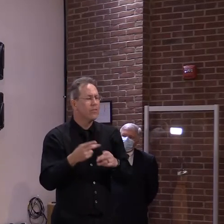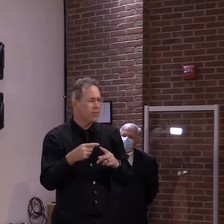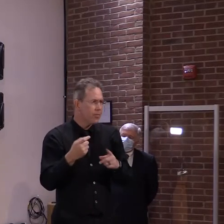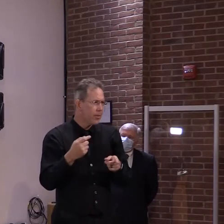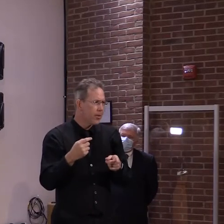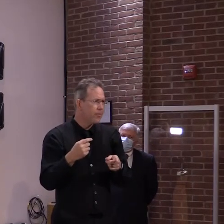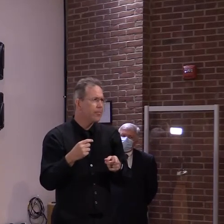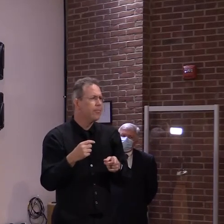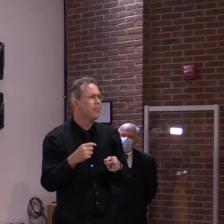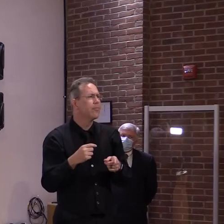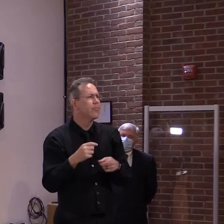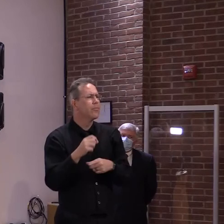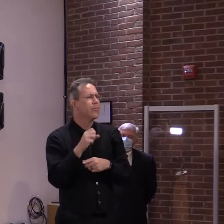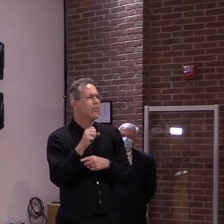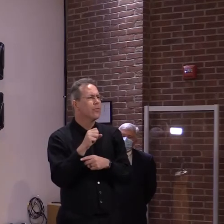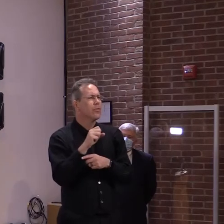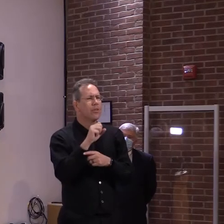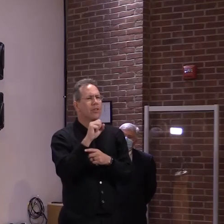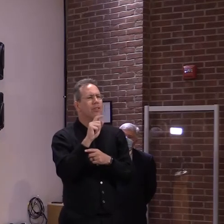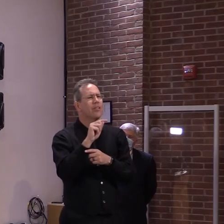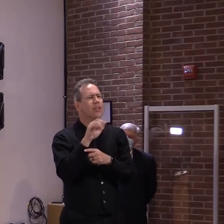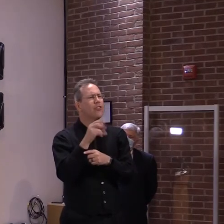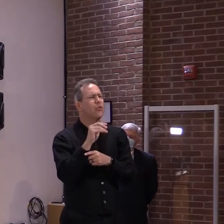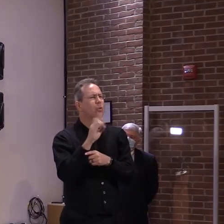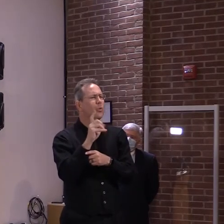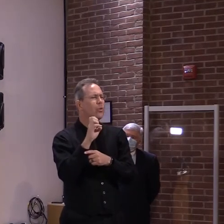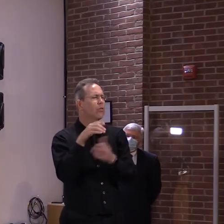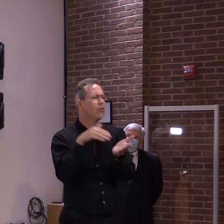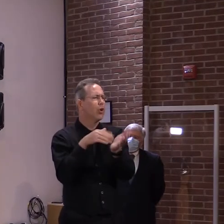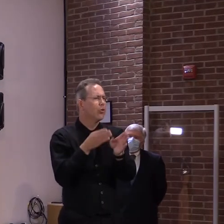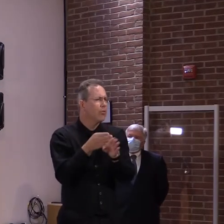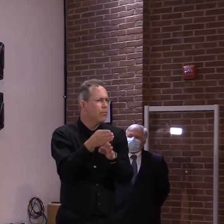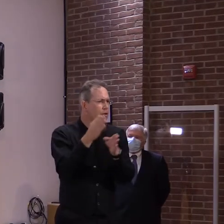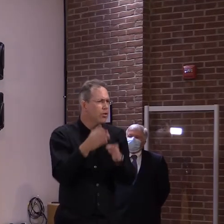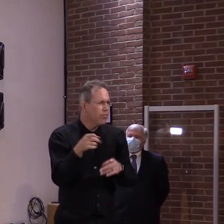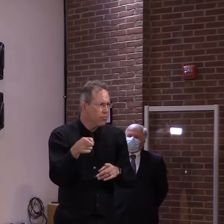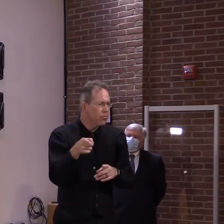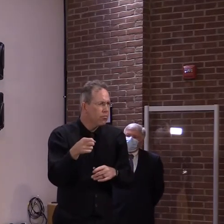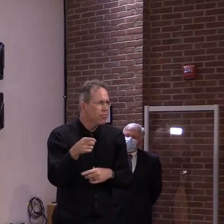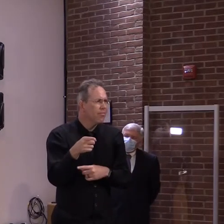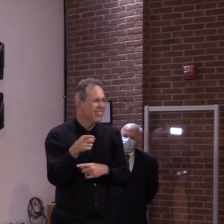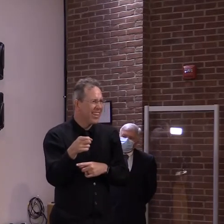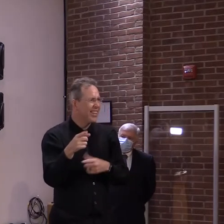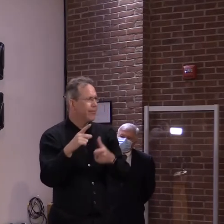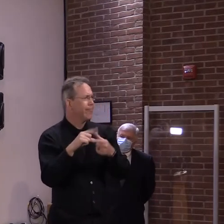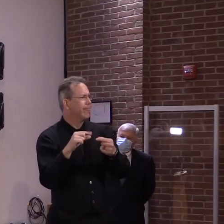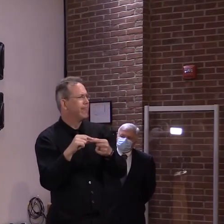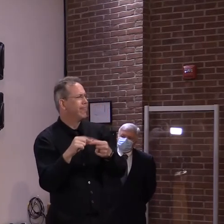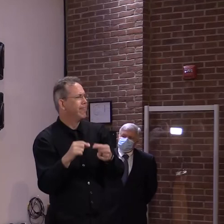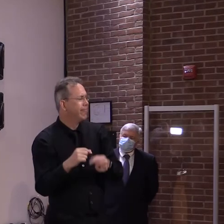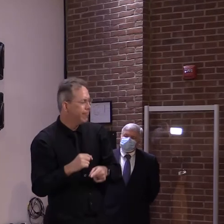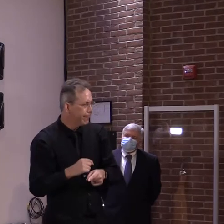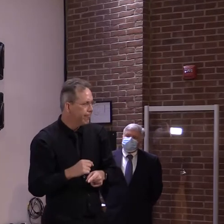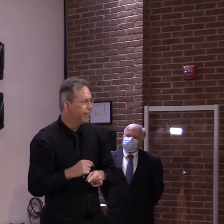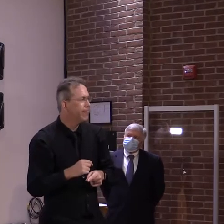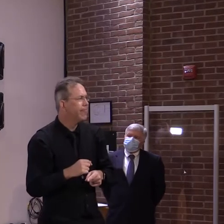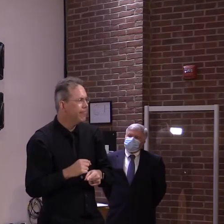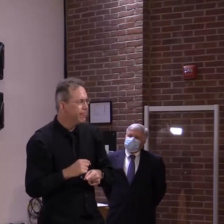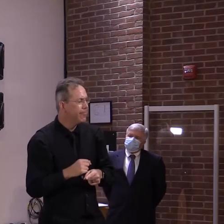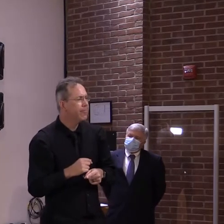I think one of the implications they were talking about is actually, you know, what does the future